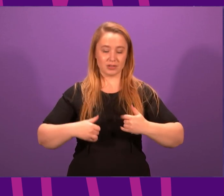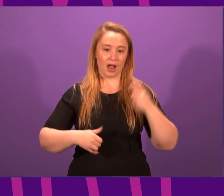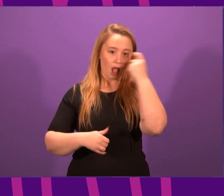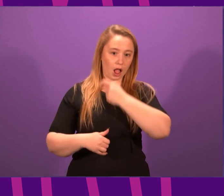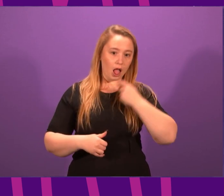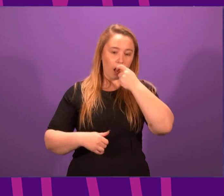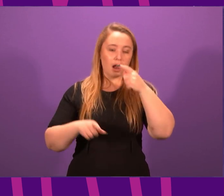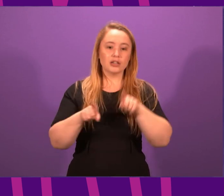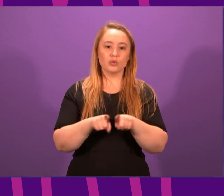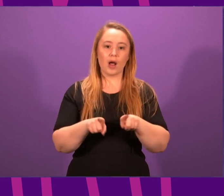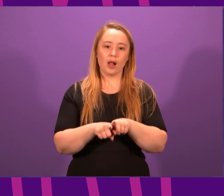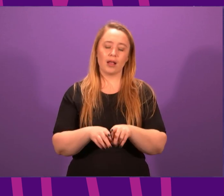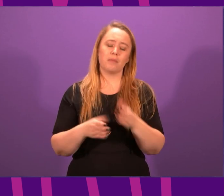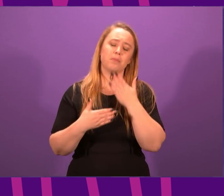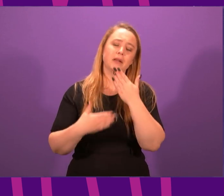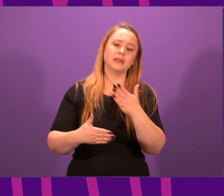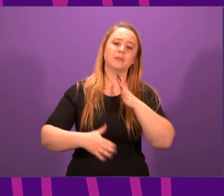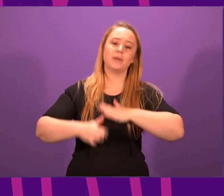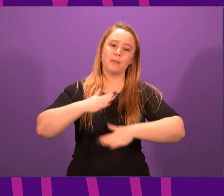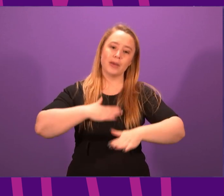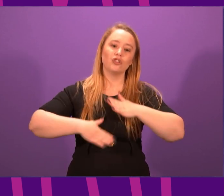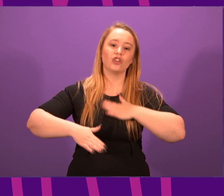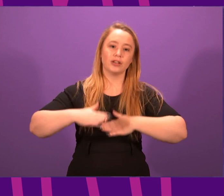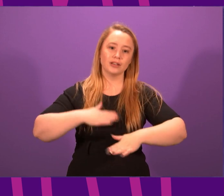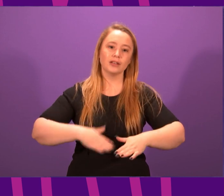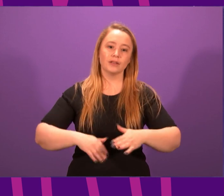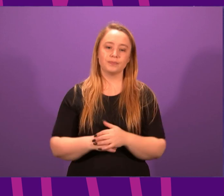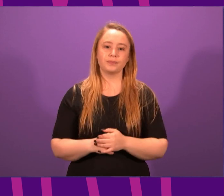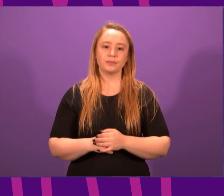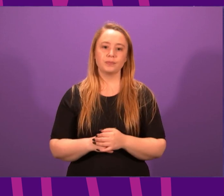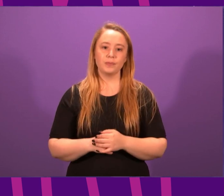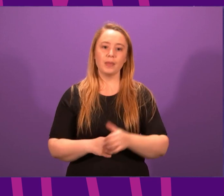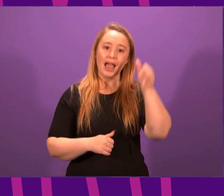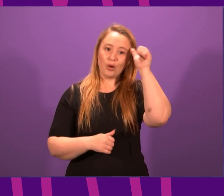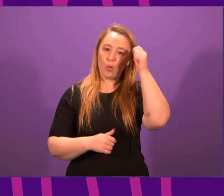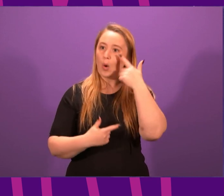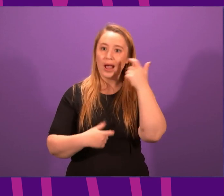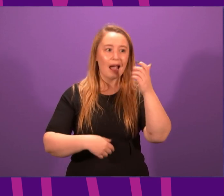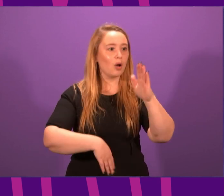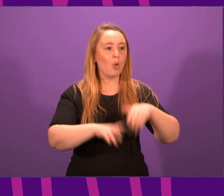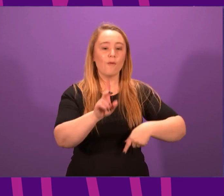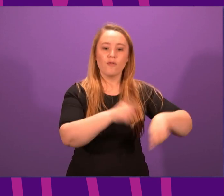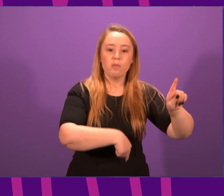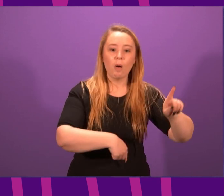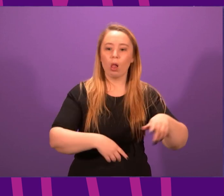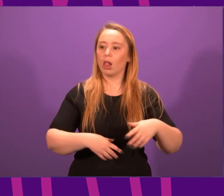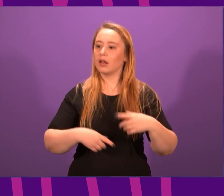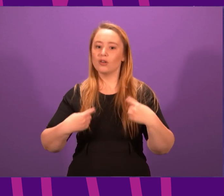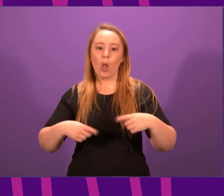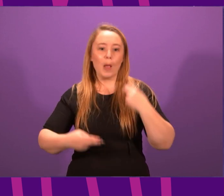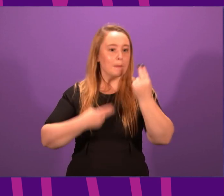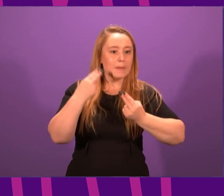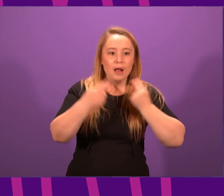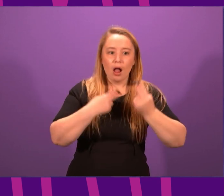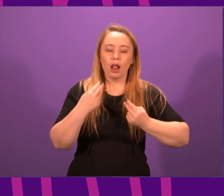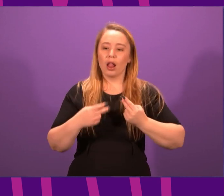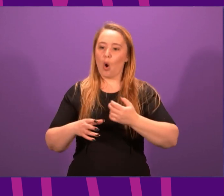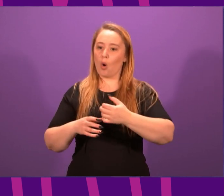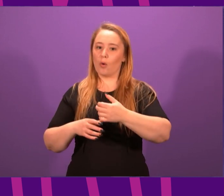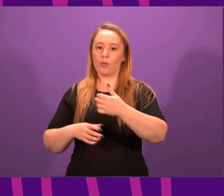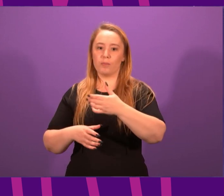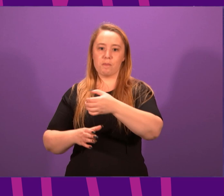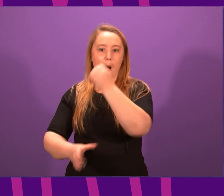all of us must try to be as patient as possible at not being able to go to the football or for a pint or out for a meal with friends. These are